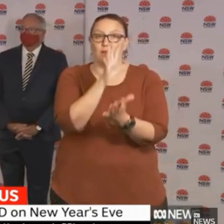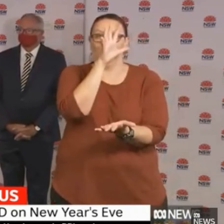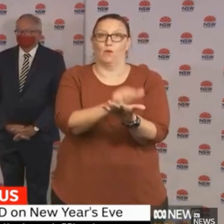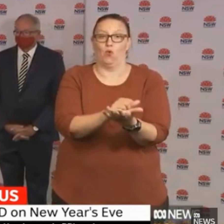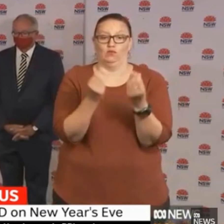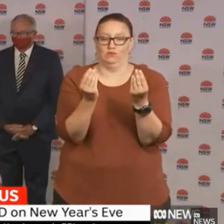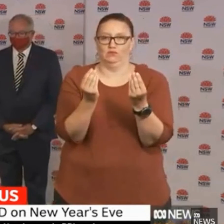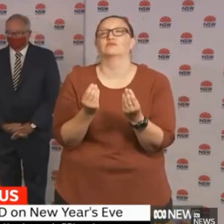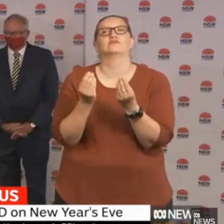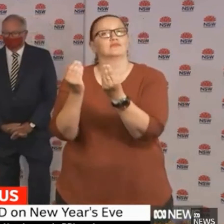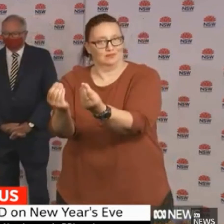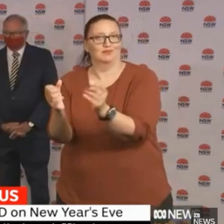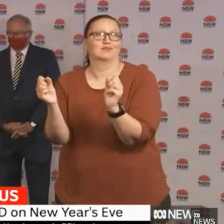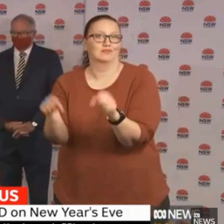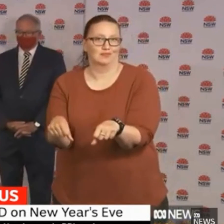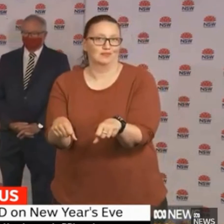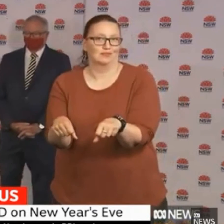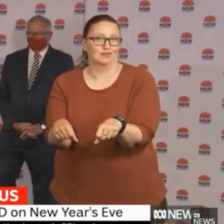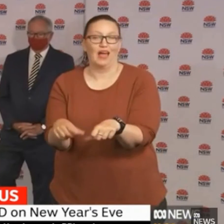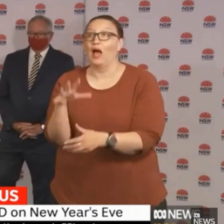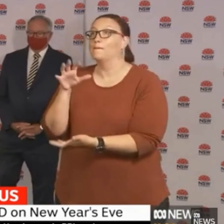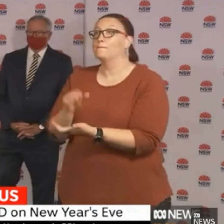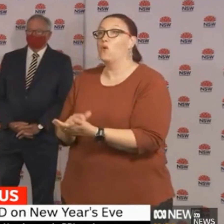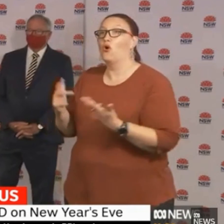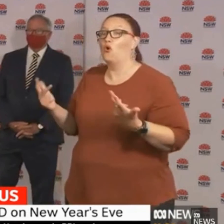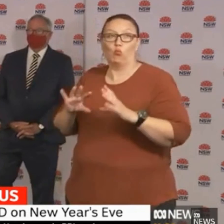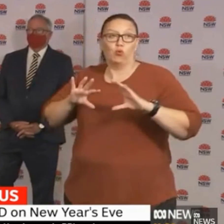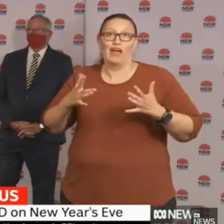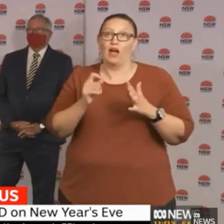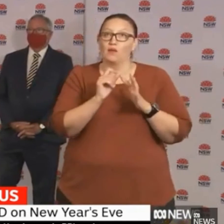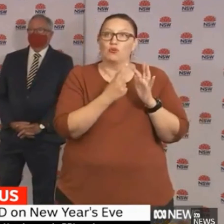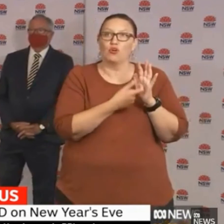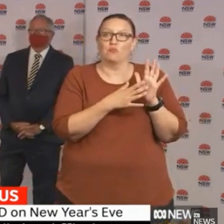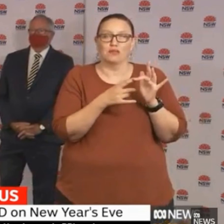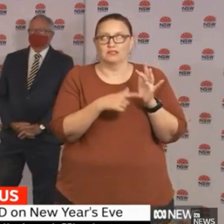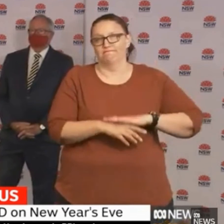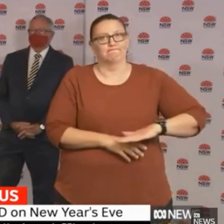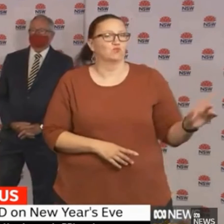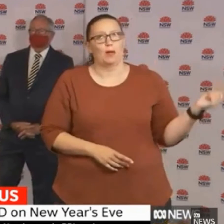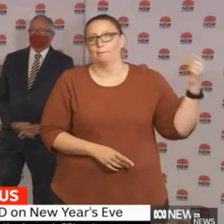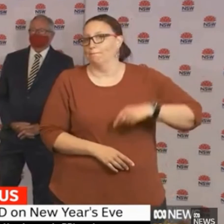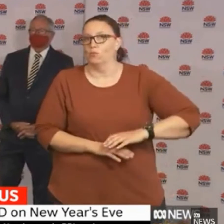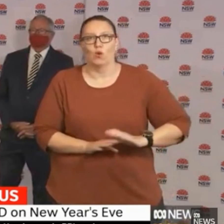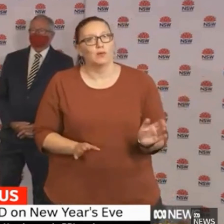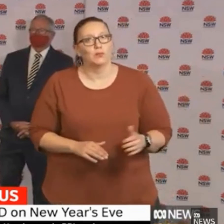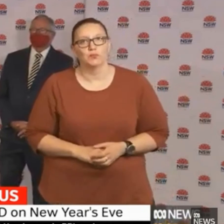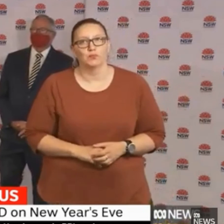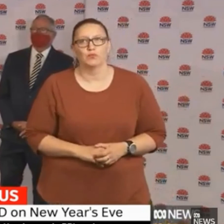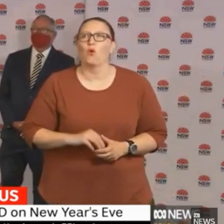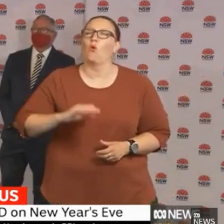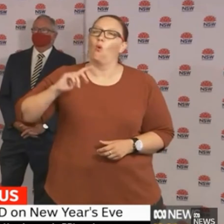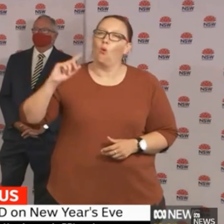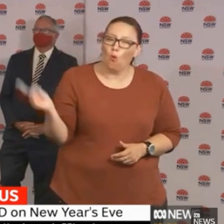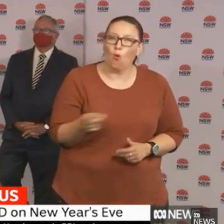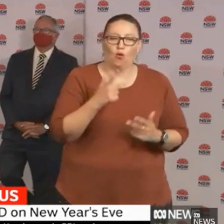to the CBD. So all hospitality venues, though, can I stress, will be subject to the 4 square metre rule, not the 2 square metre rule.